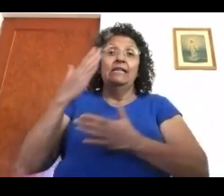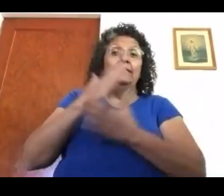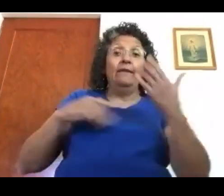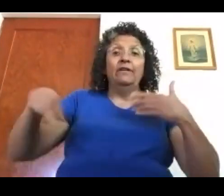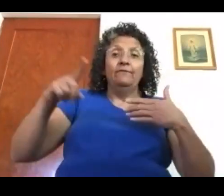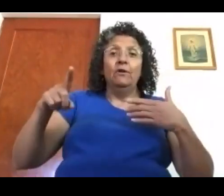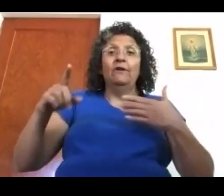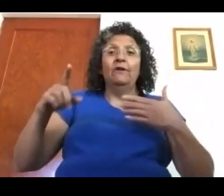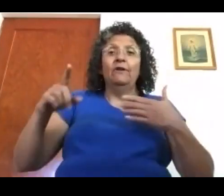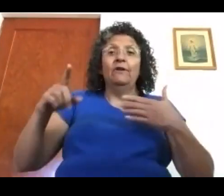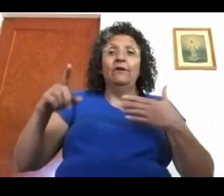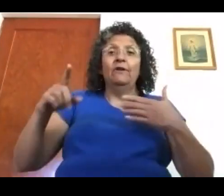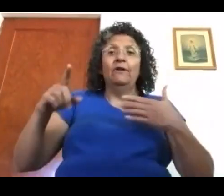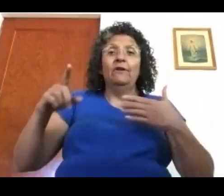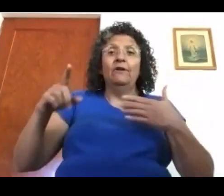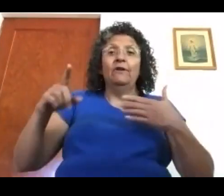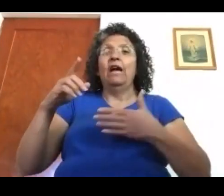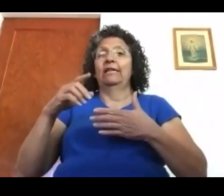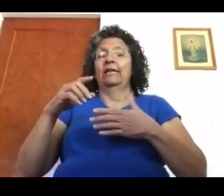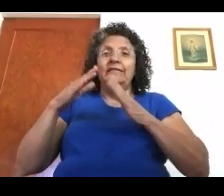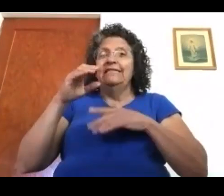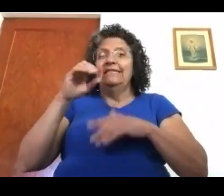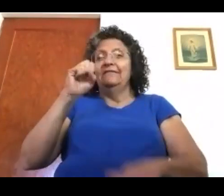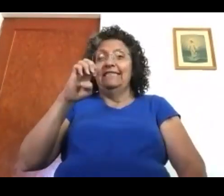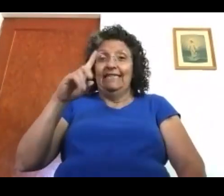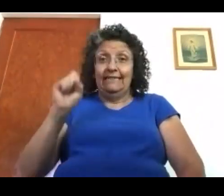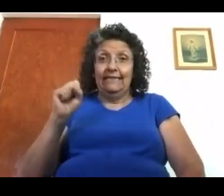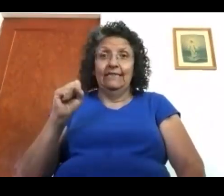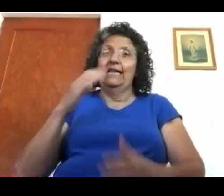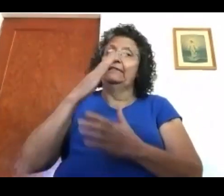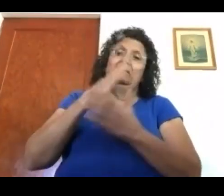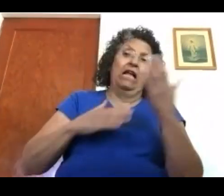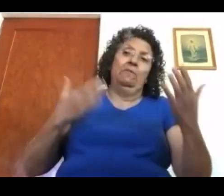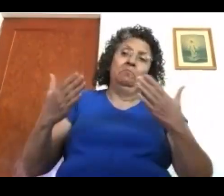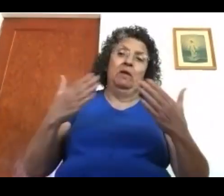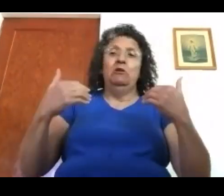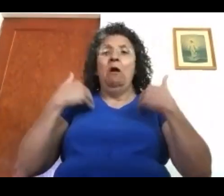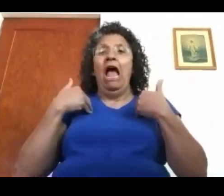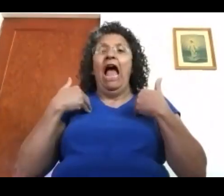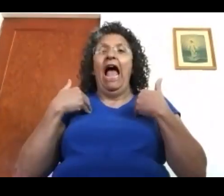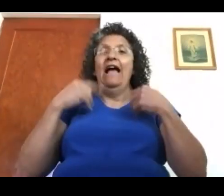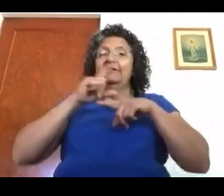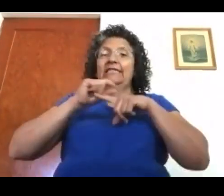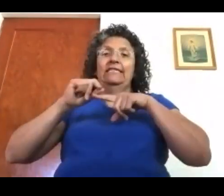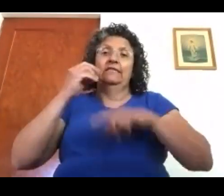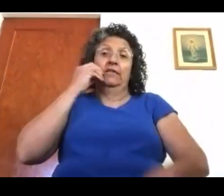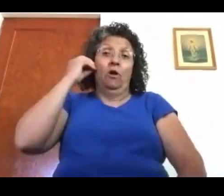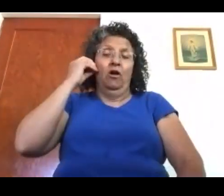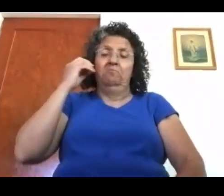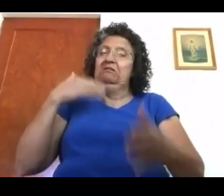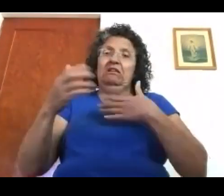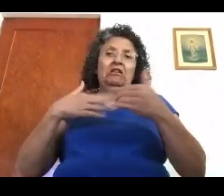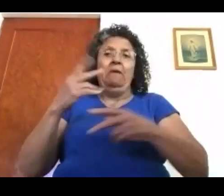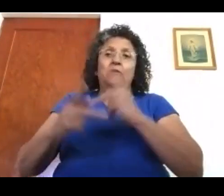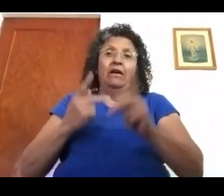the school, and some of you might just have seeds at home. It doesn't matter what kind. I'm also going to show you a